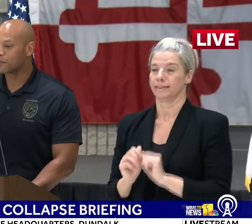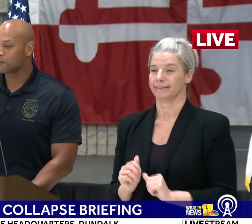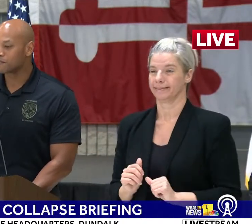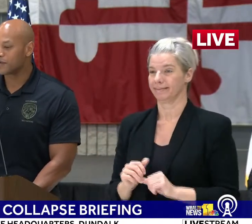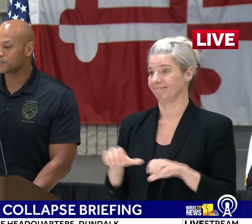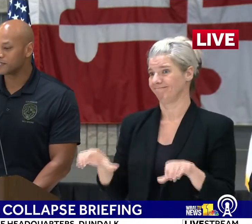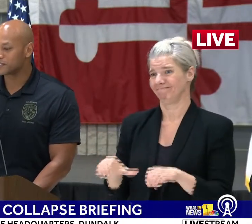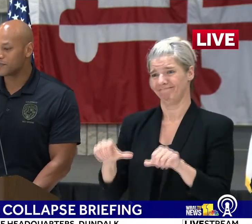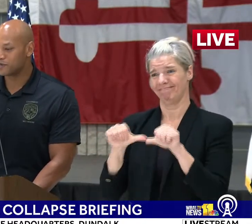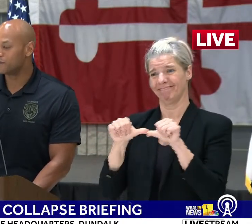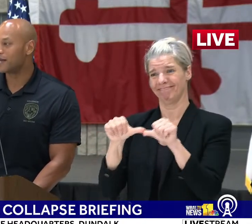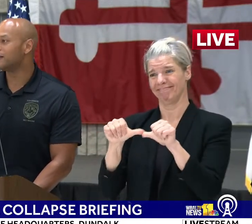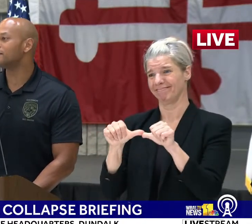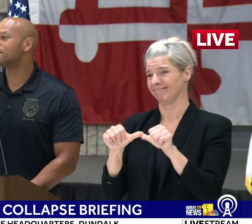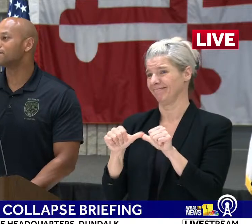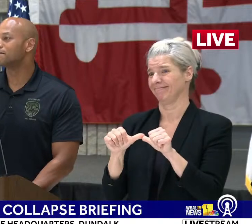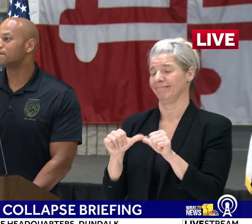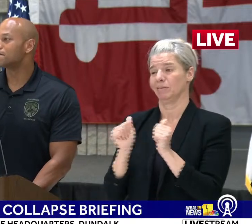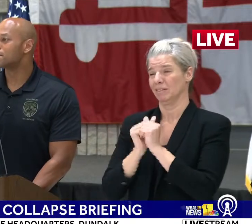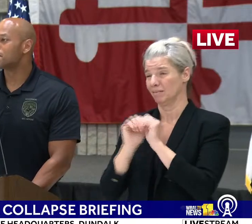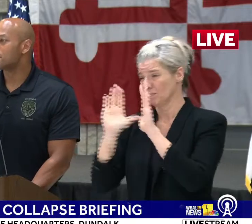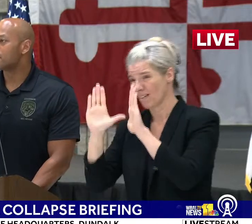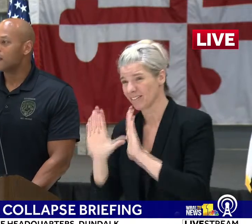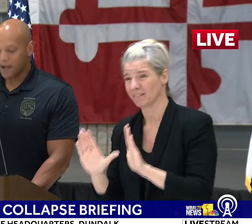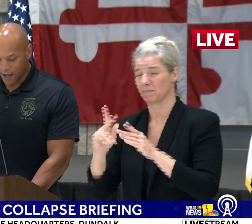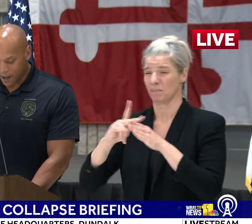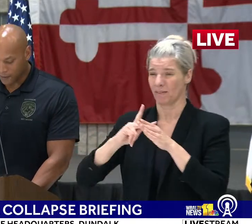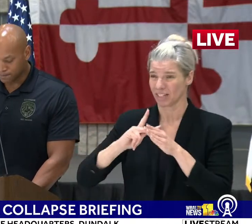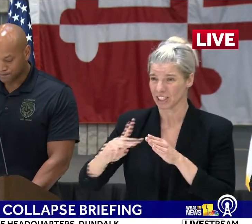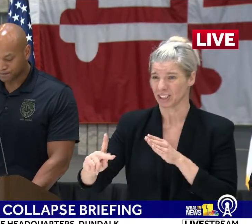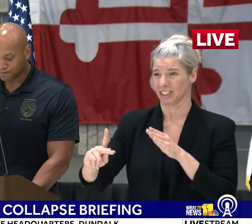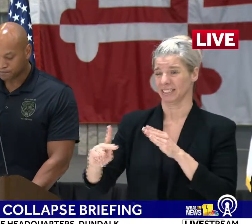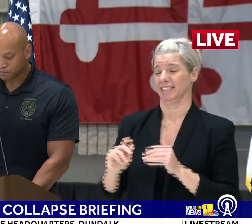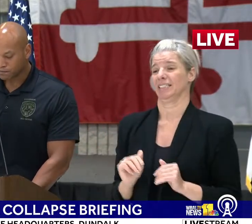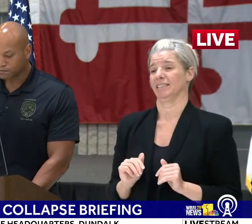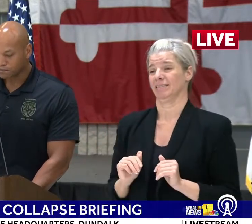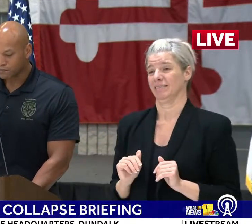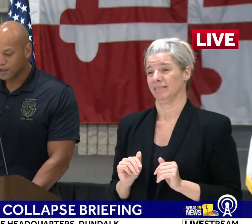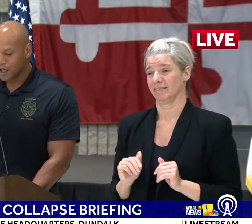a remarkable professionalism and humanity.